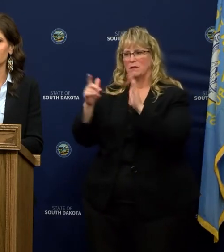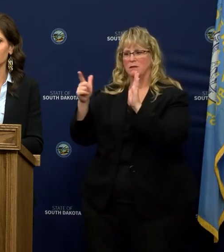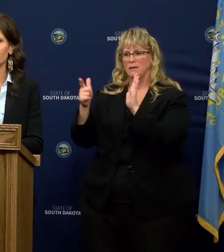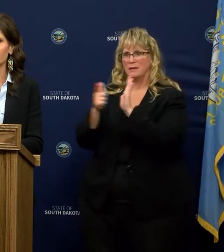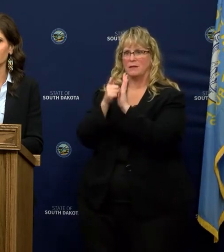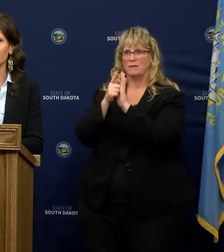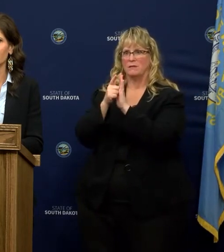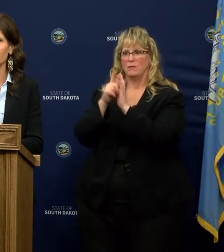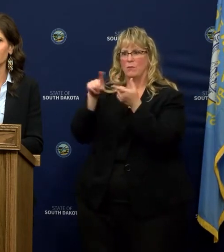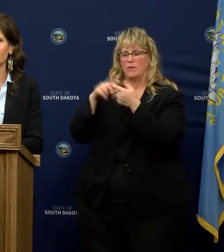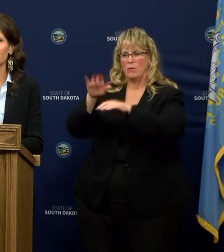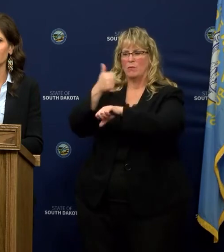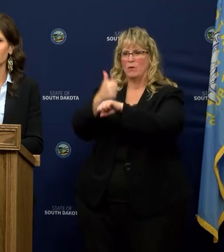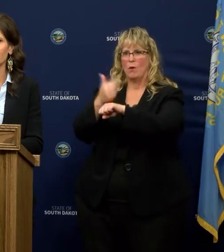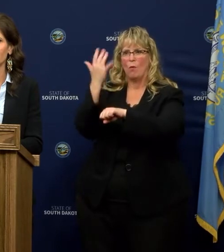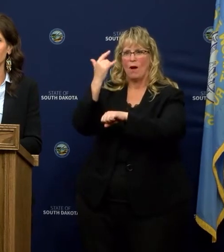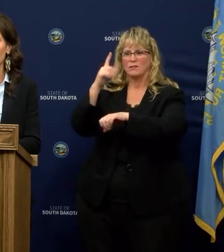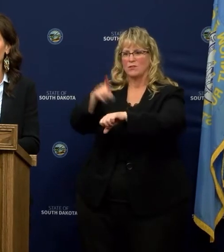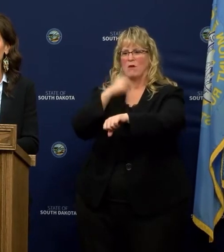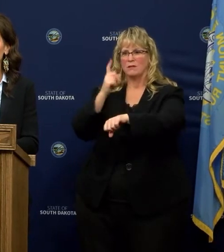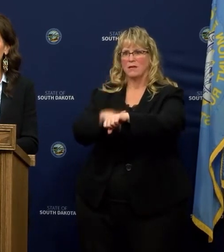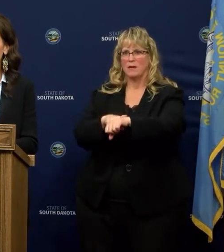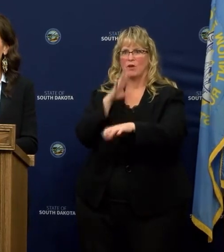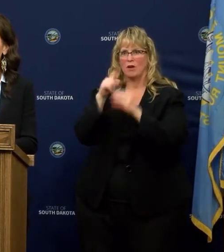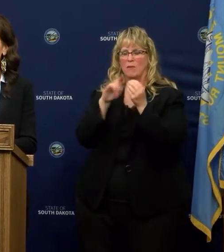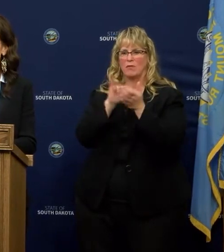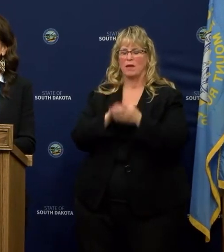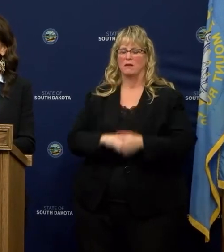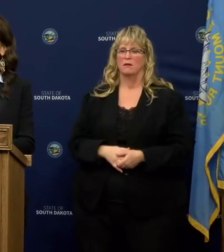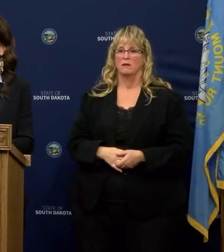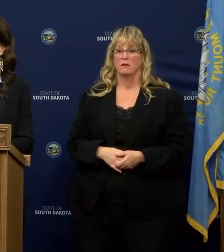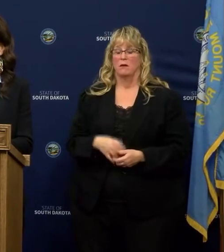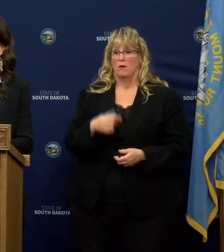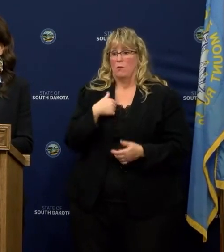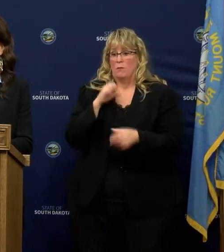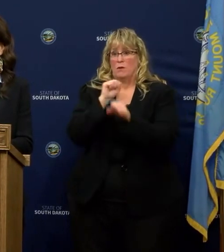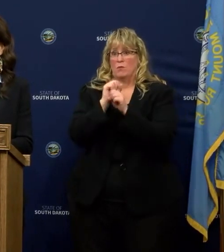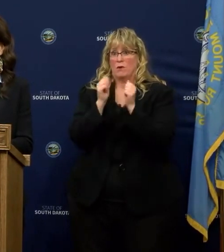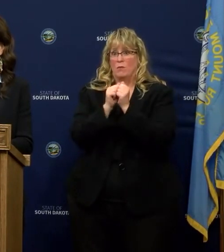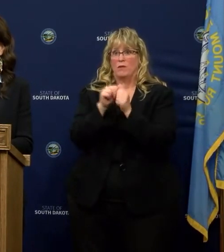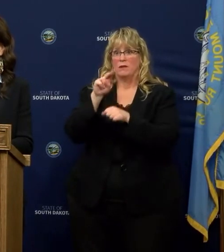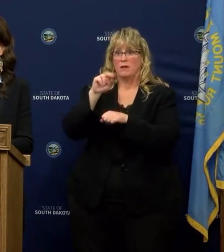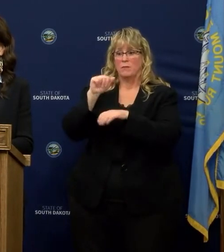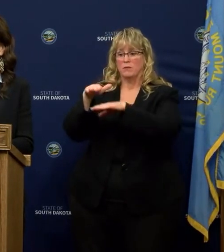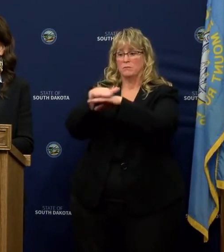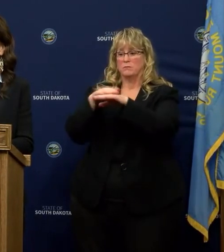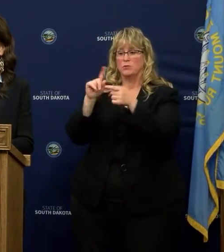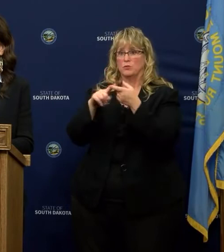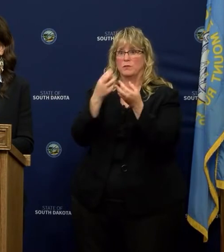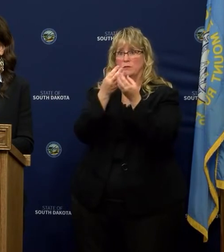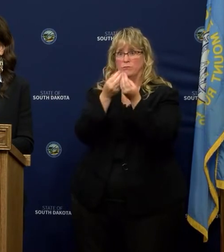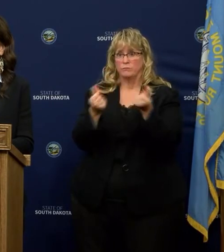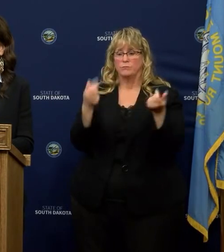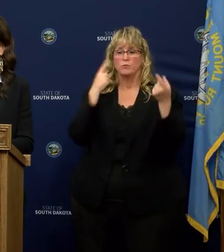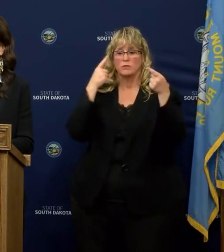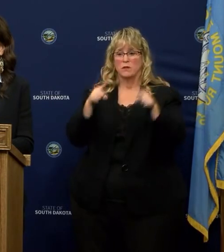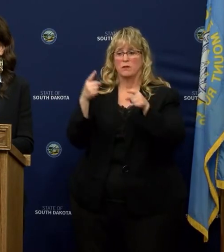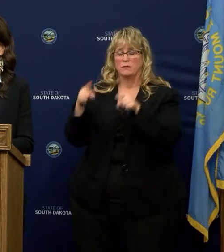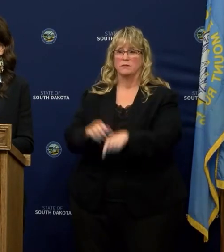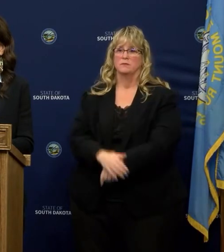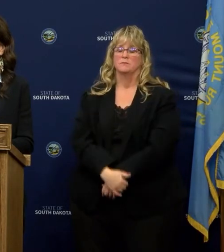long for legal action to be mentioned? Because we've been working with the tribes to get the issues resolved.